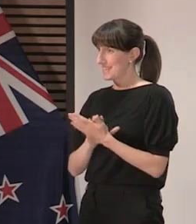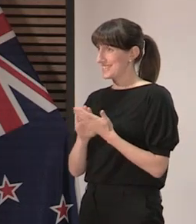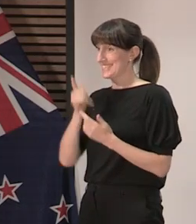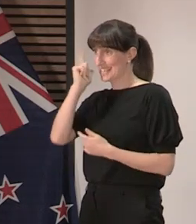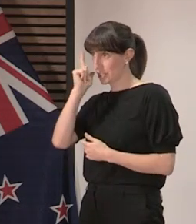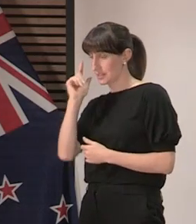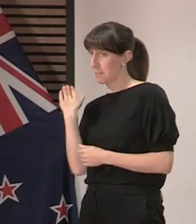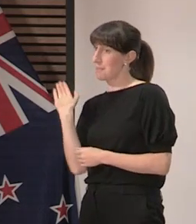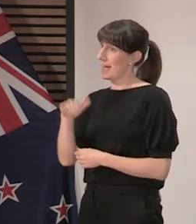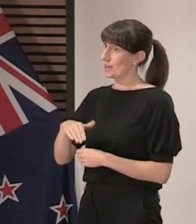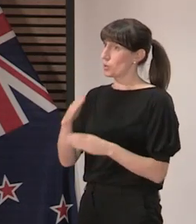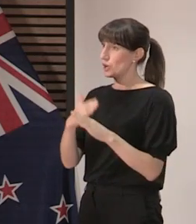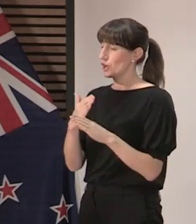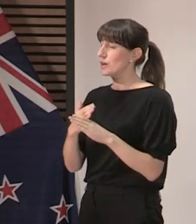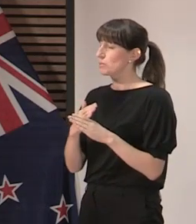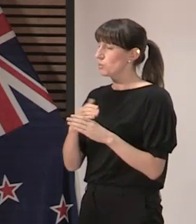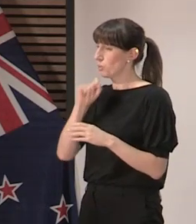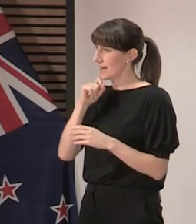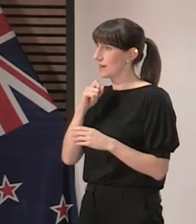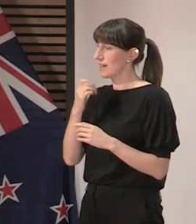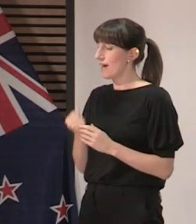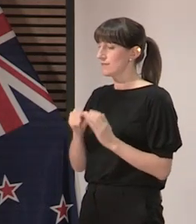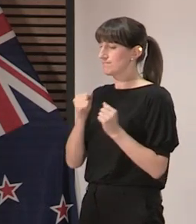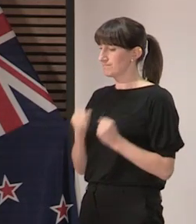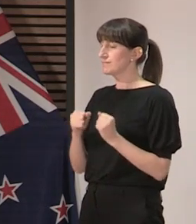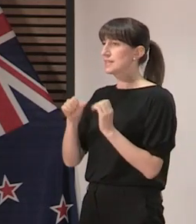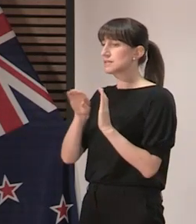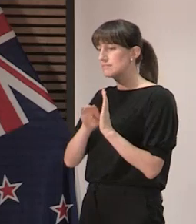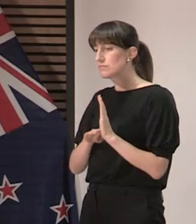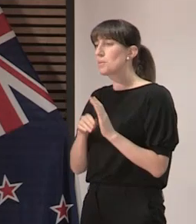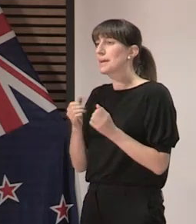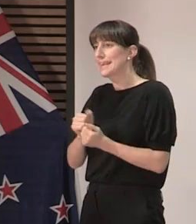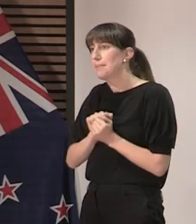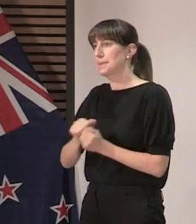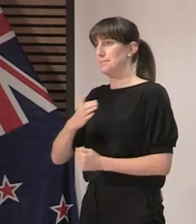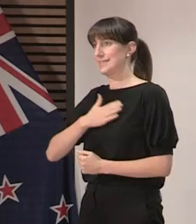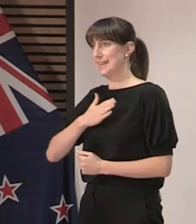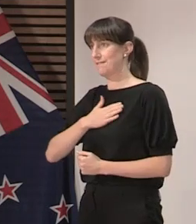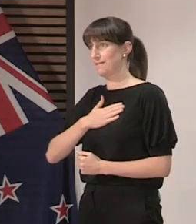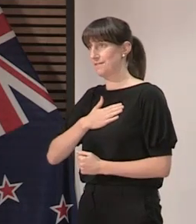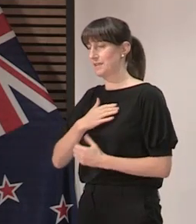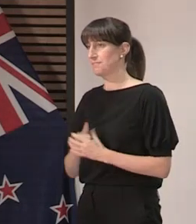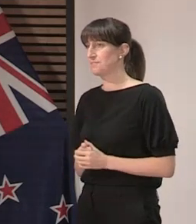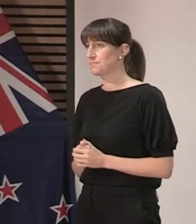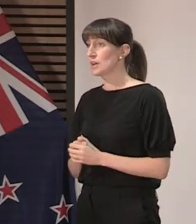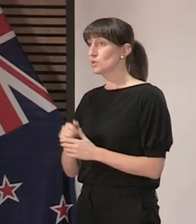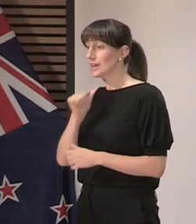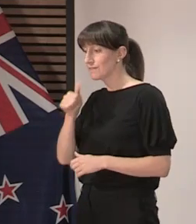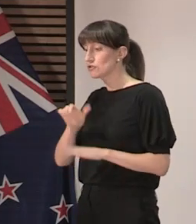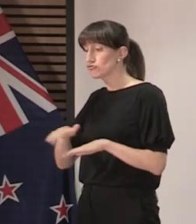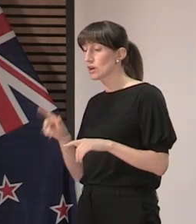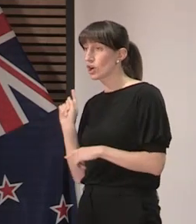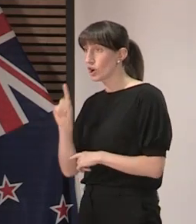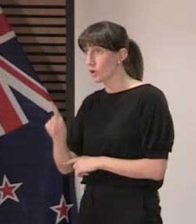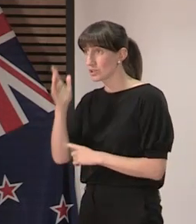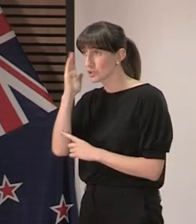At Alert Level 3, the approach in an ECE or school environment is designed to limit the number of people that children have contact